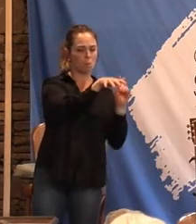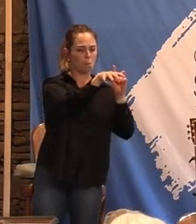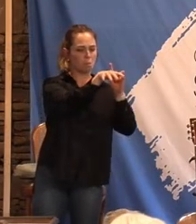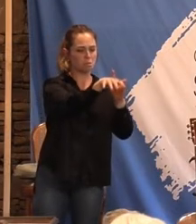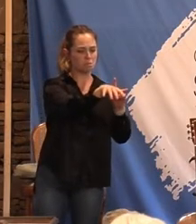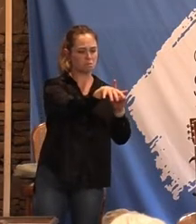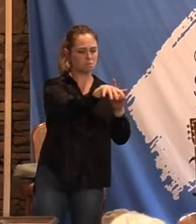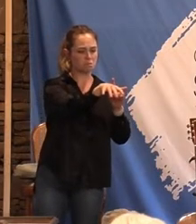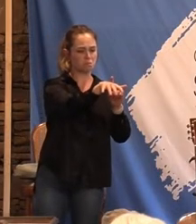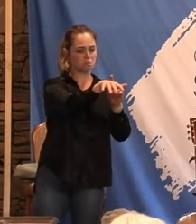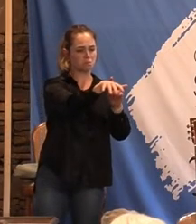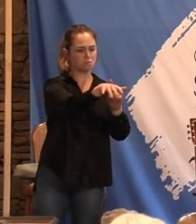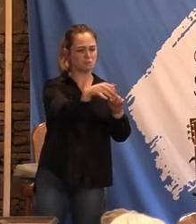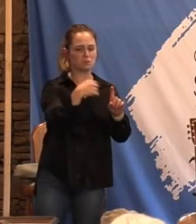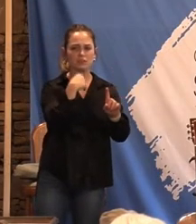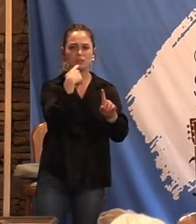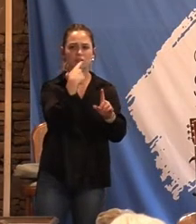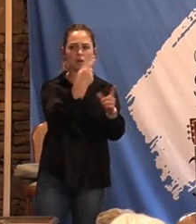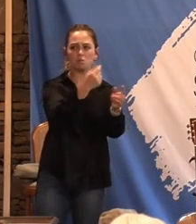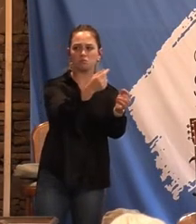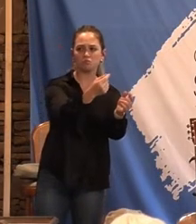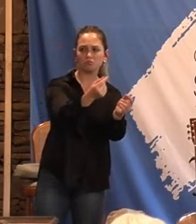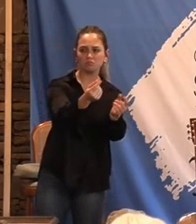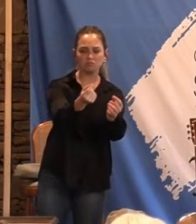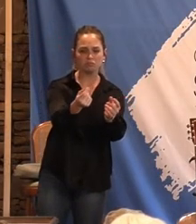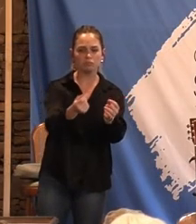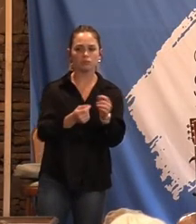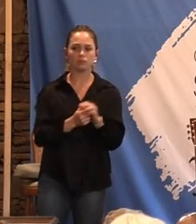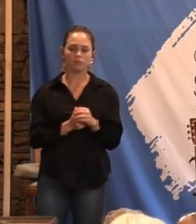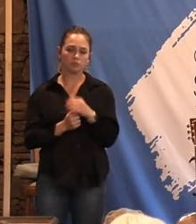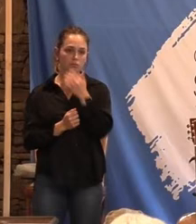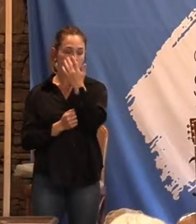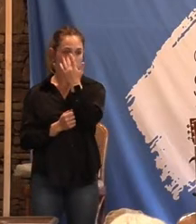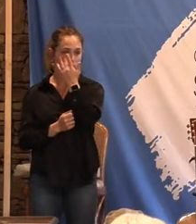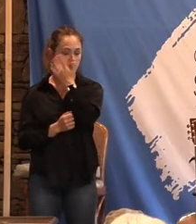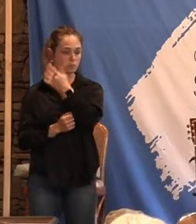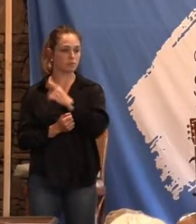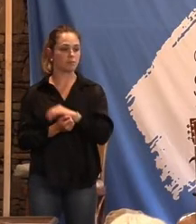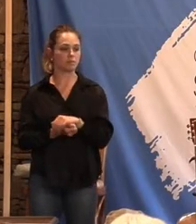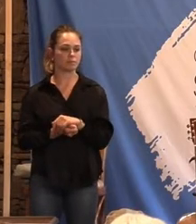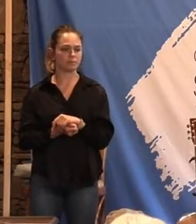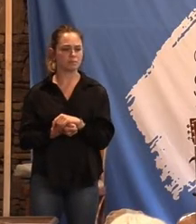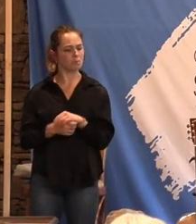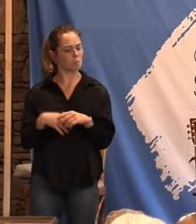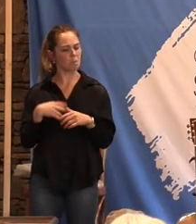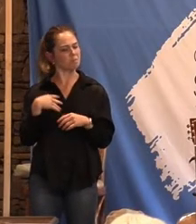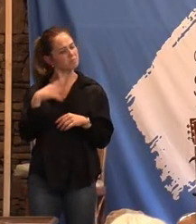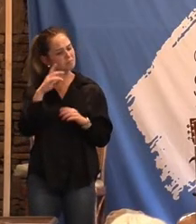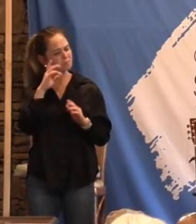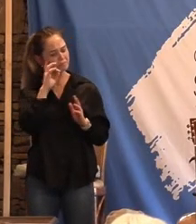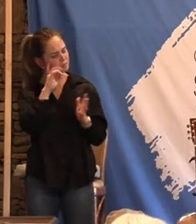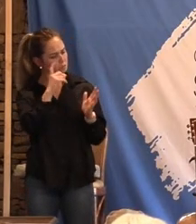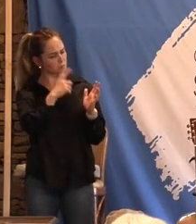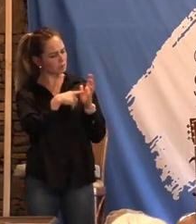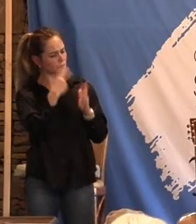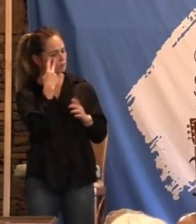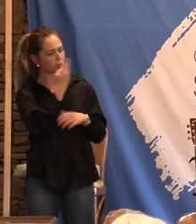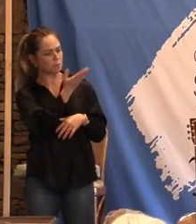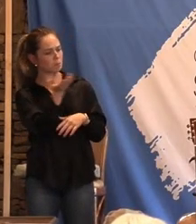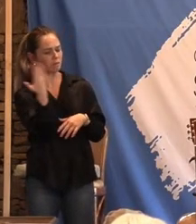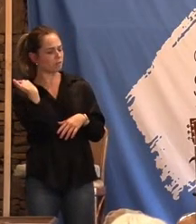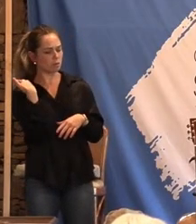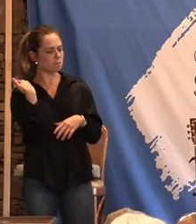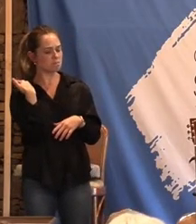telling water buffalo what to do. And Tiger didn't recognize the creature. He'd never seen anything like